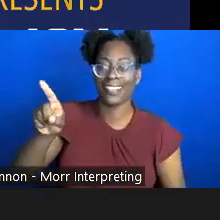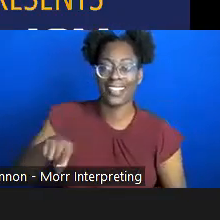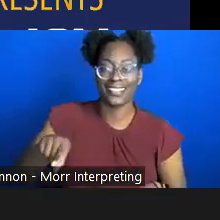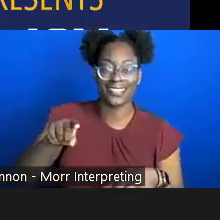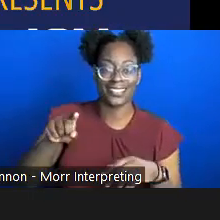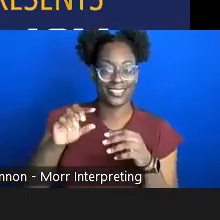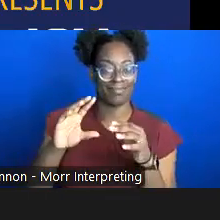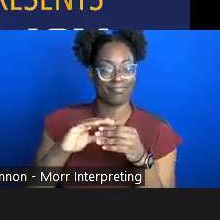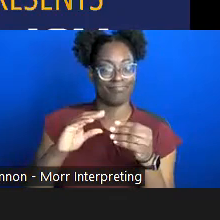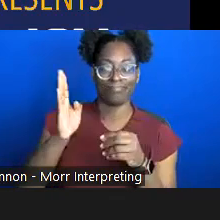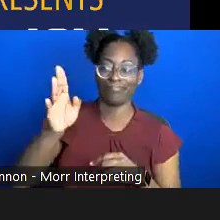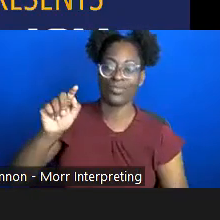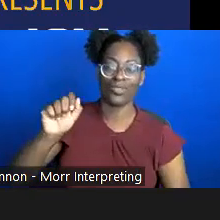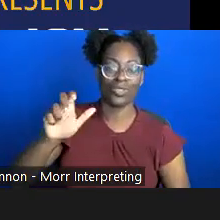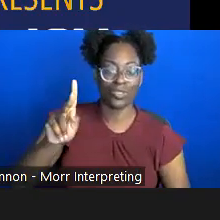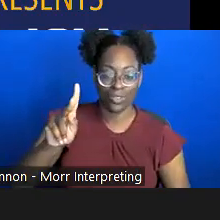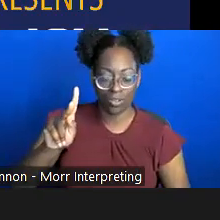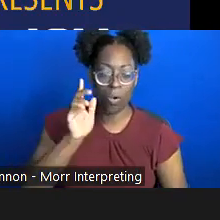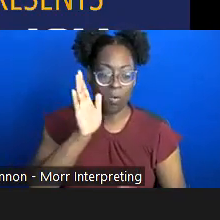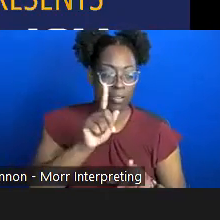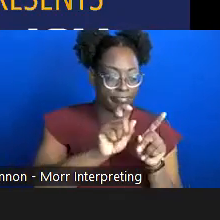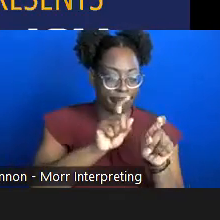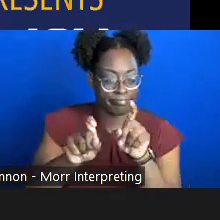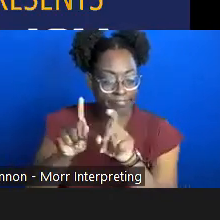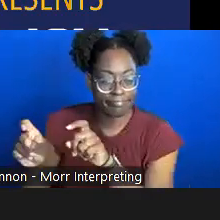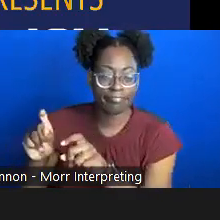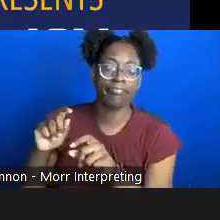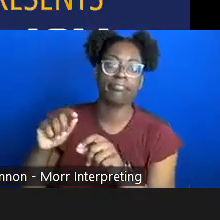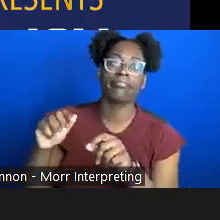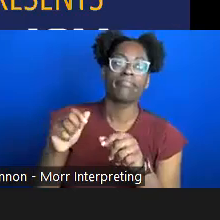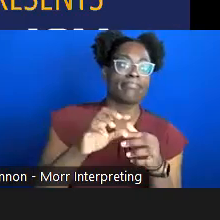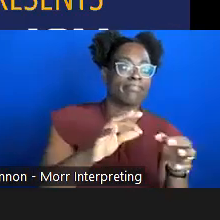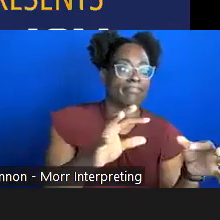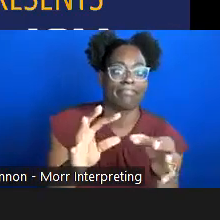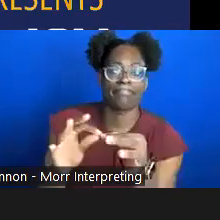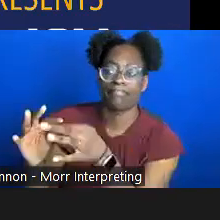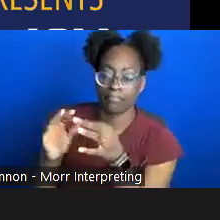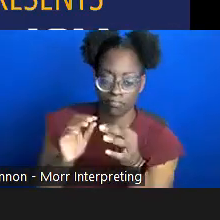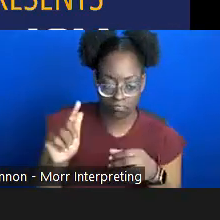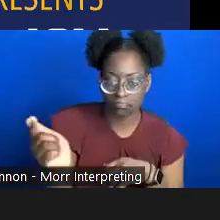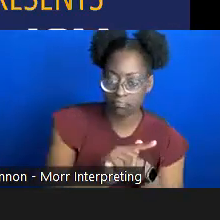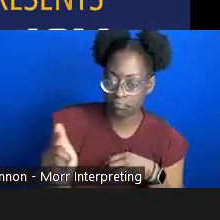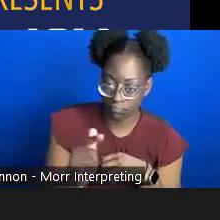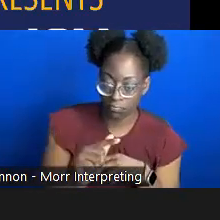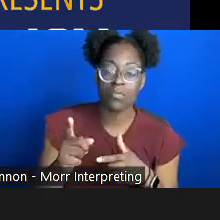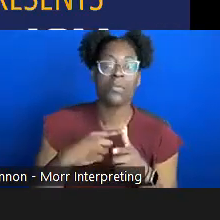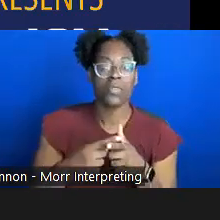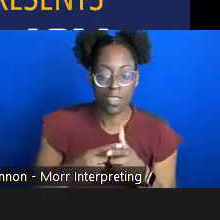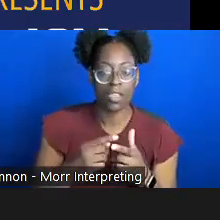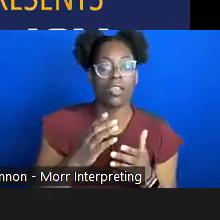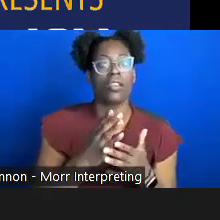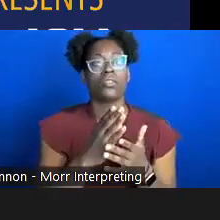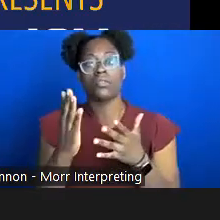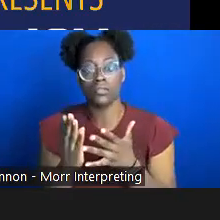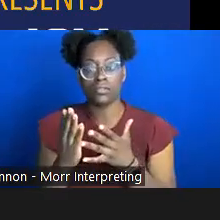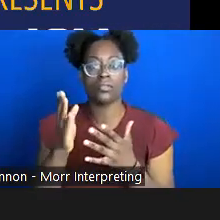I'll be asking all the panelists after that some specific questions related also to the theme. We'll pop in a